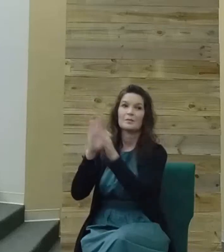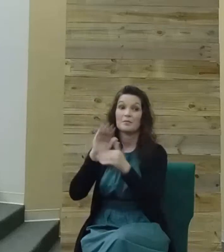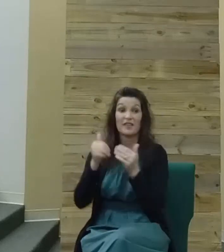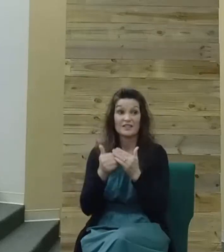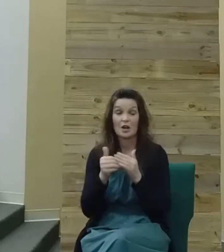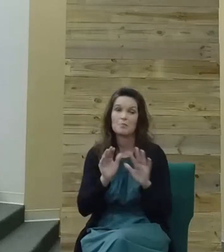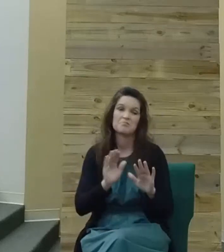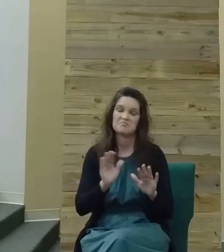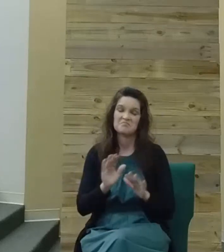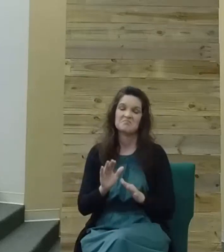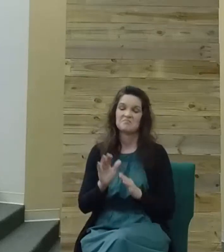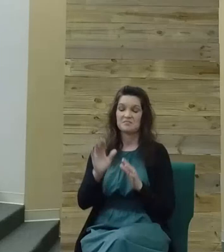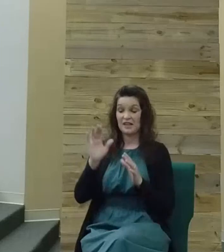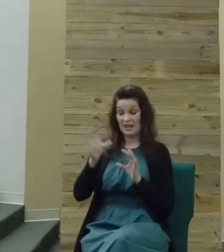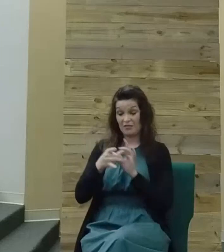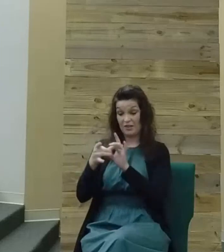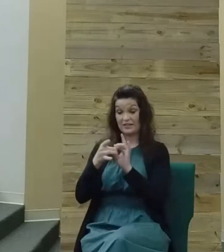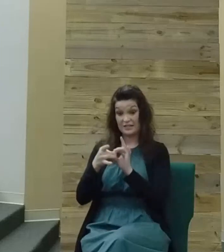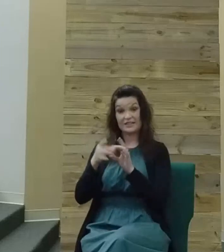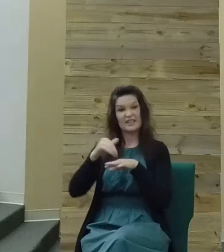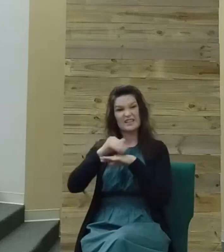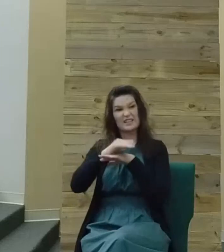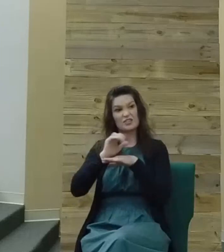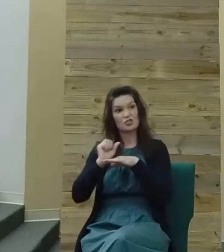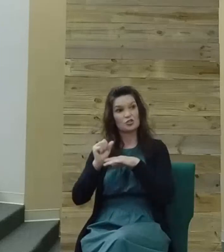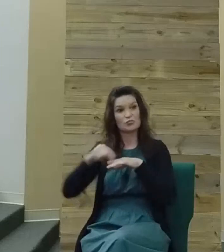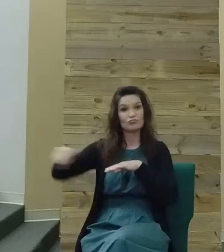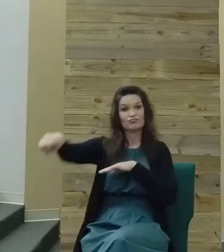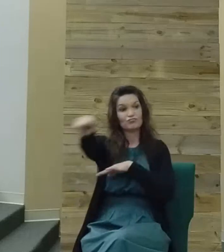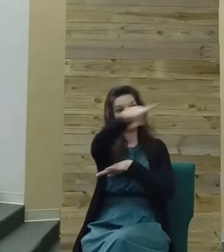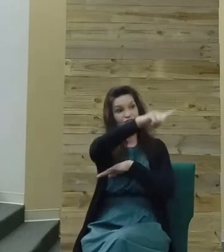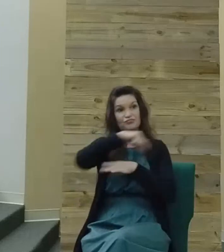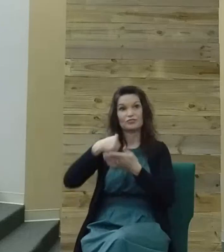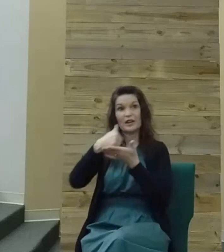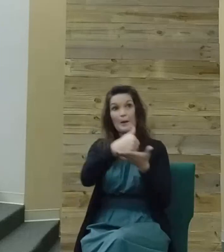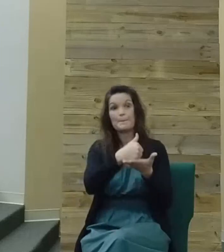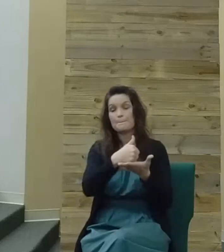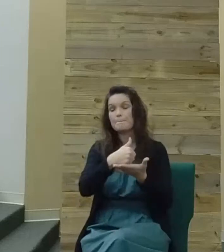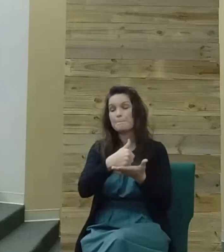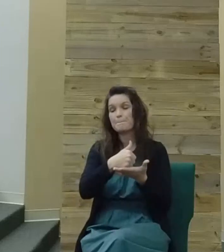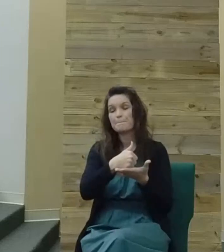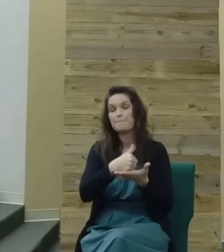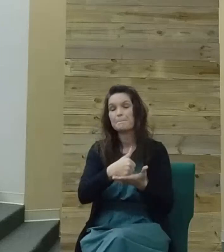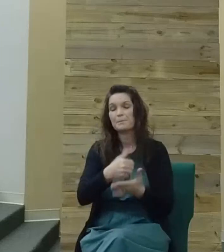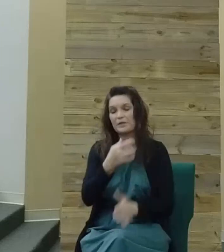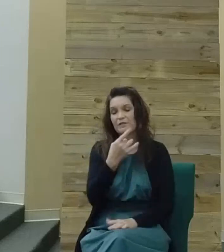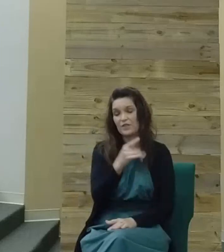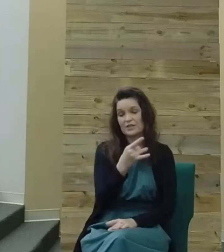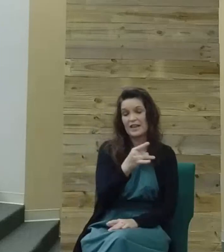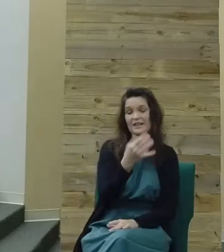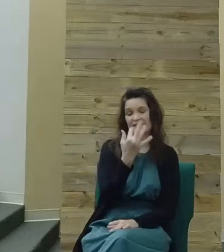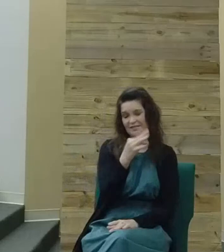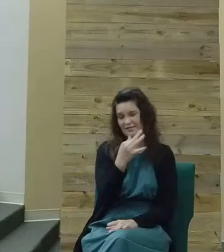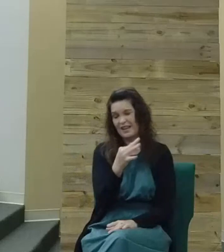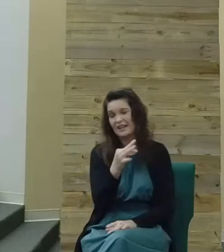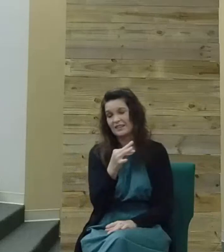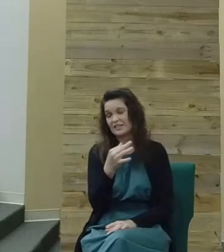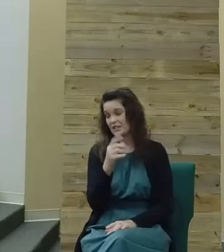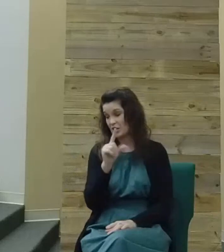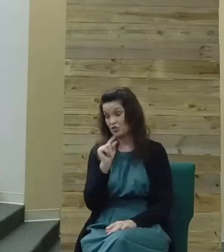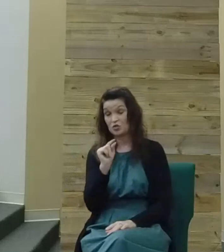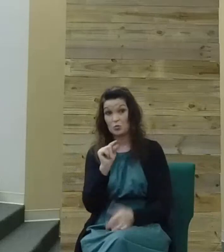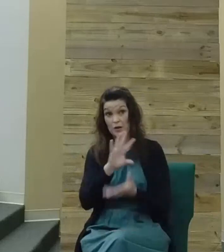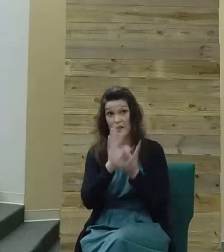But that's not all it does. Reconciliation also sends you to others. Paul mentions this in verse 18 and then again in verse